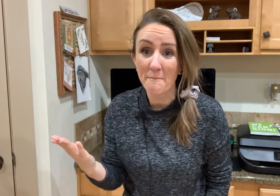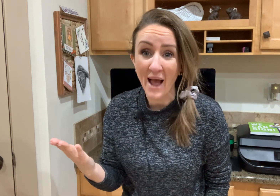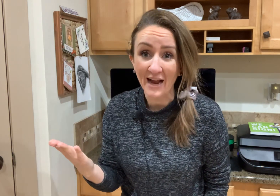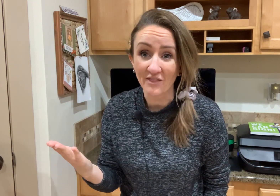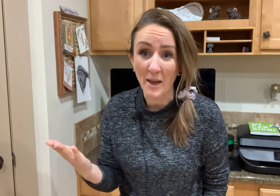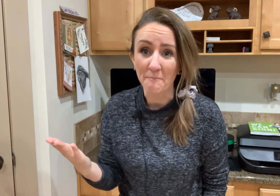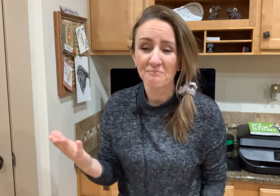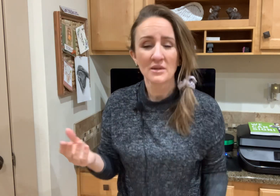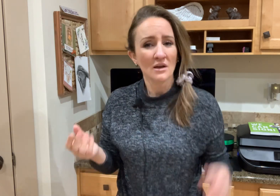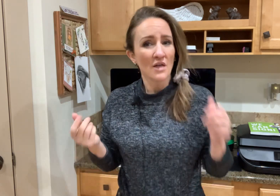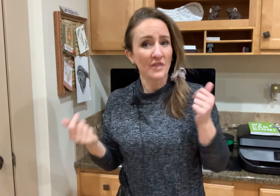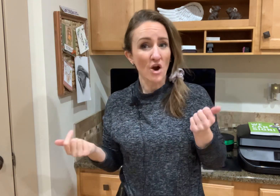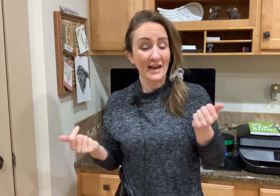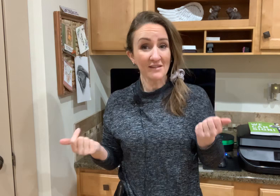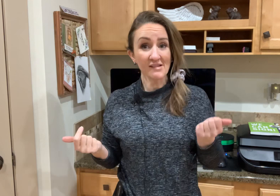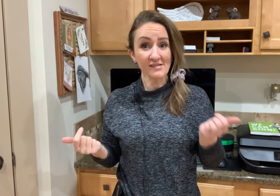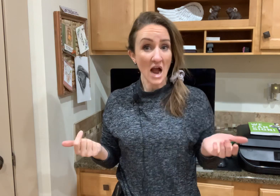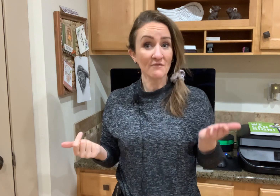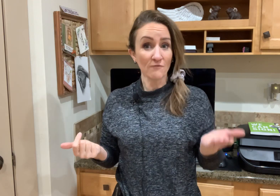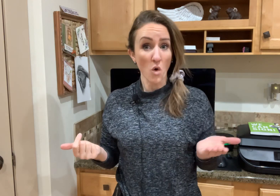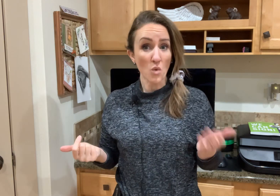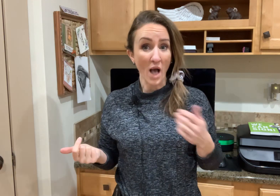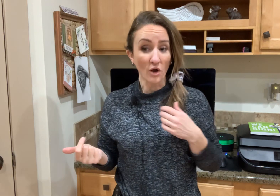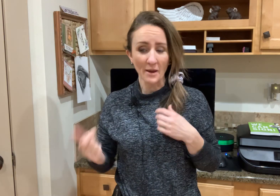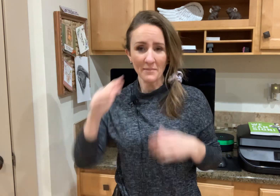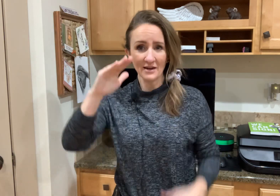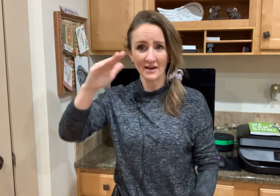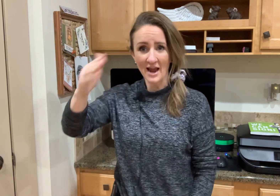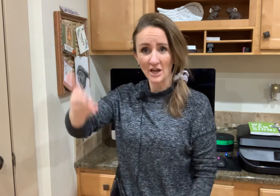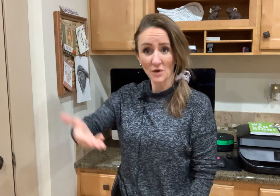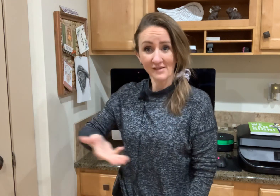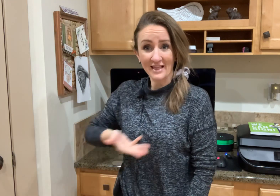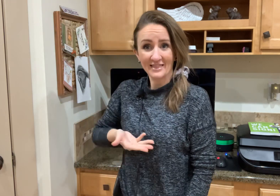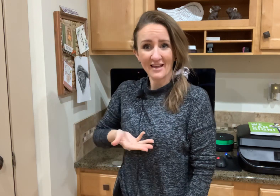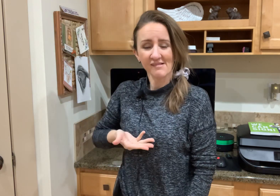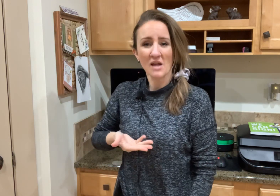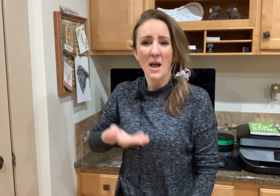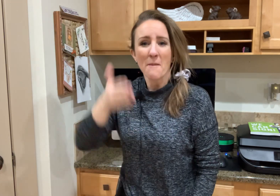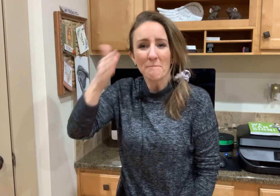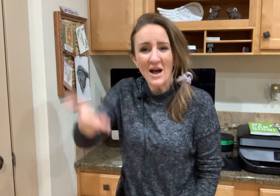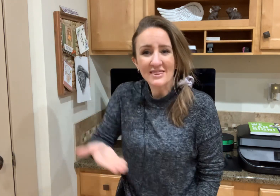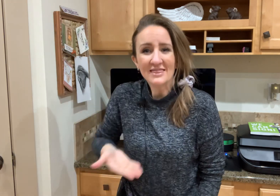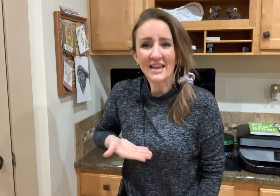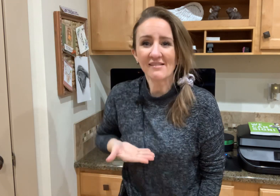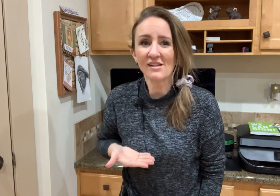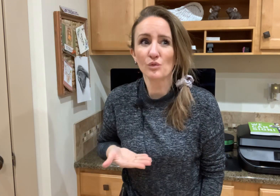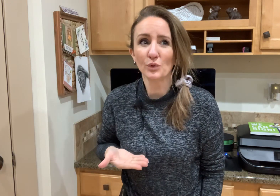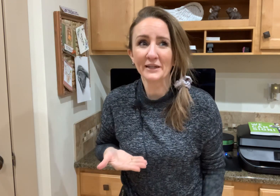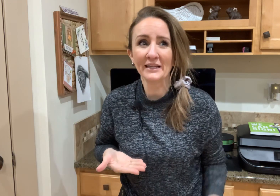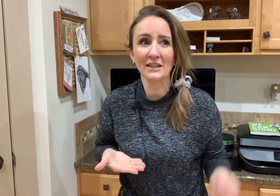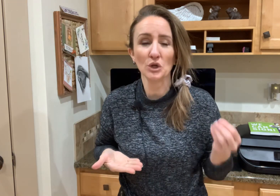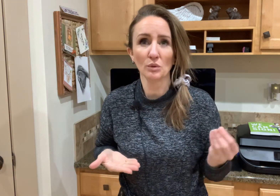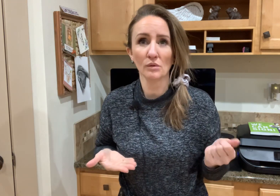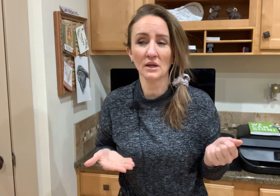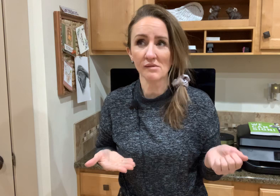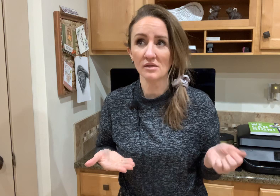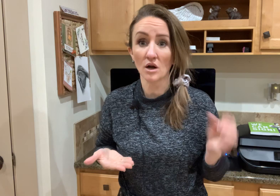back at them. There is a sign for welcome and it goes like this, but this is the